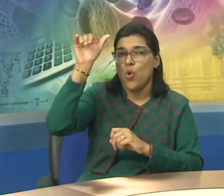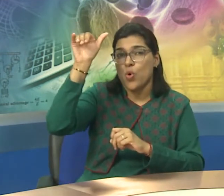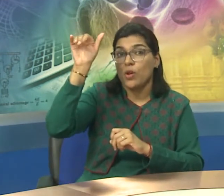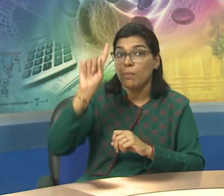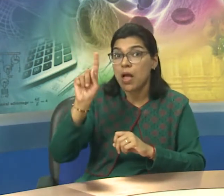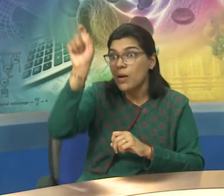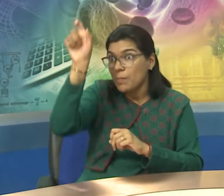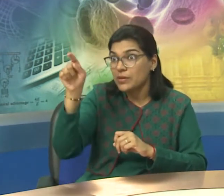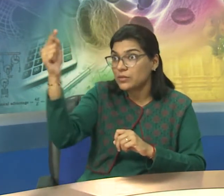ensures that